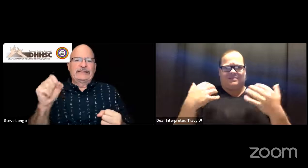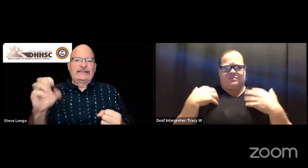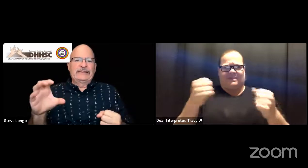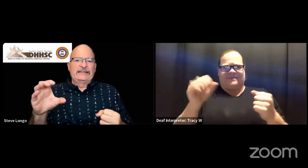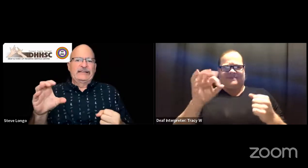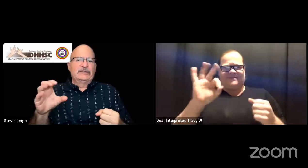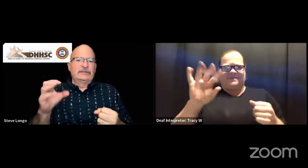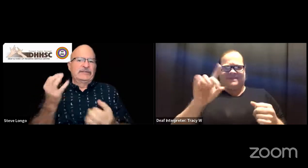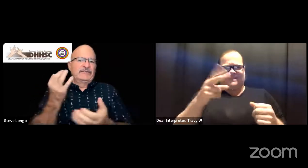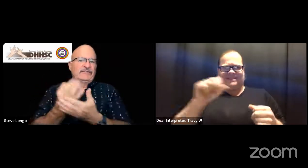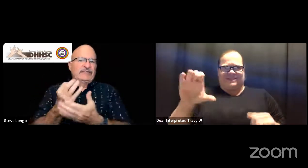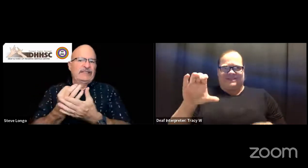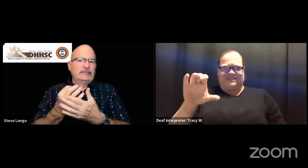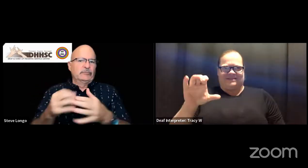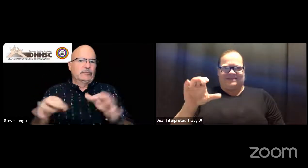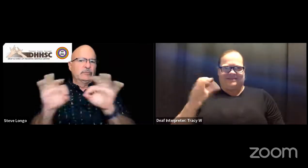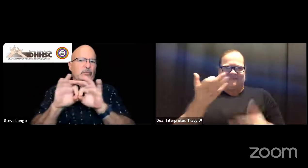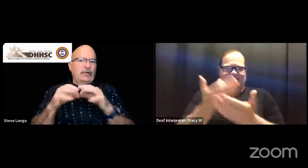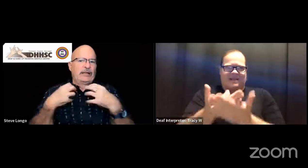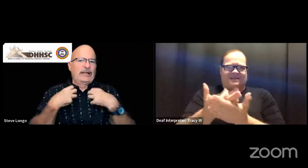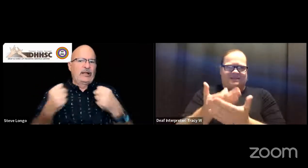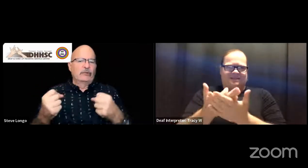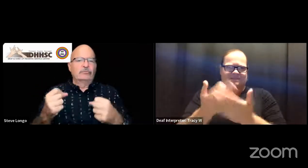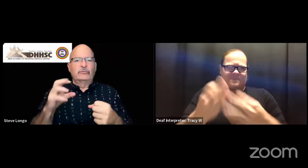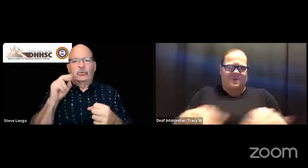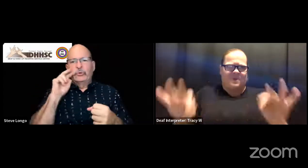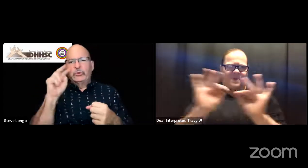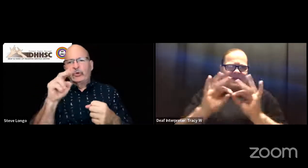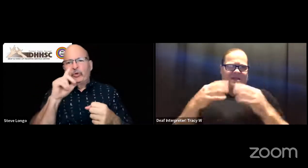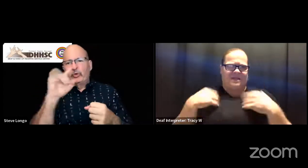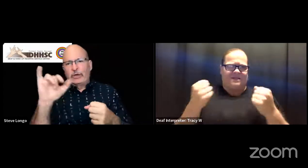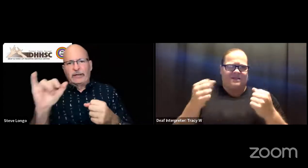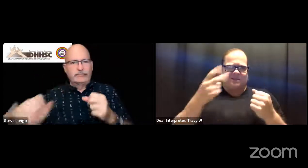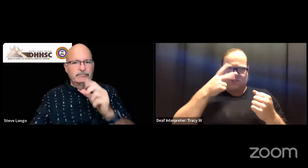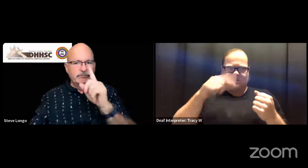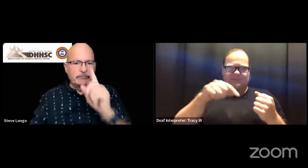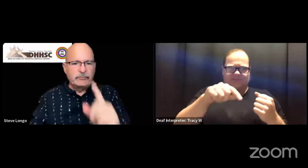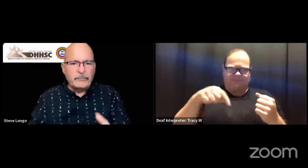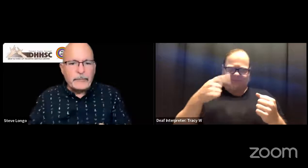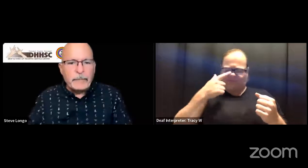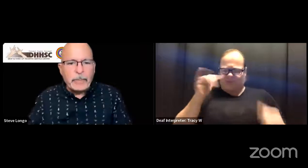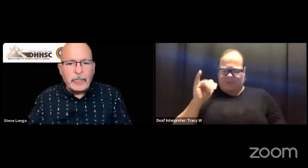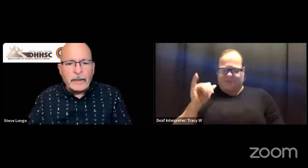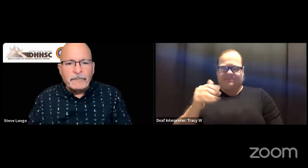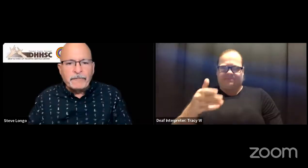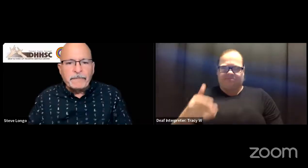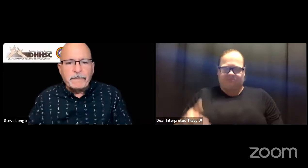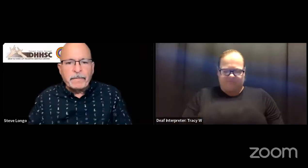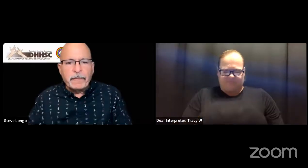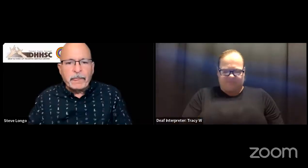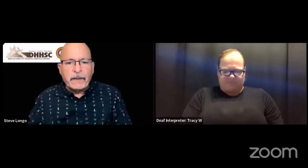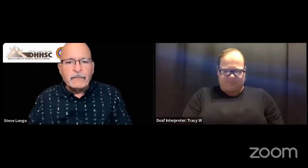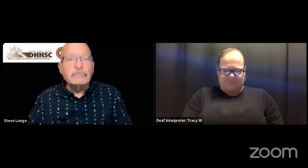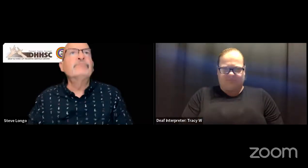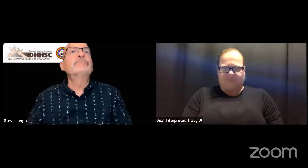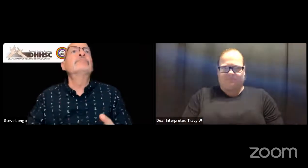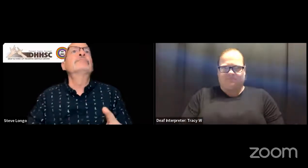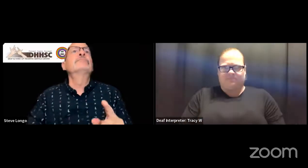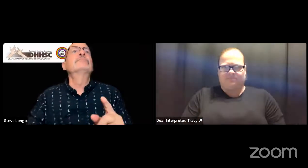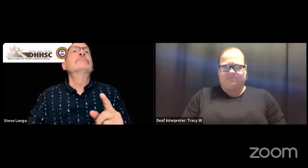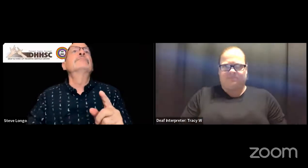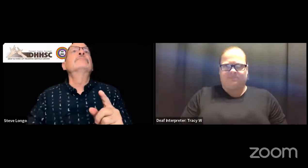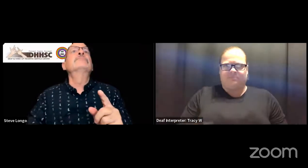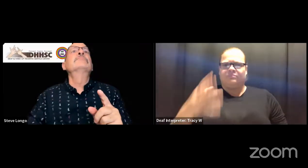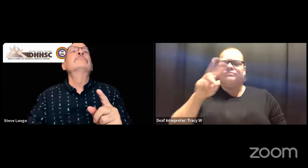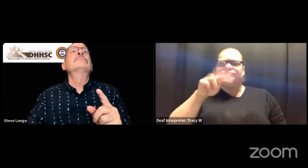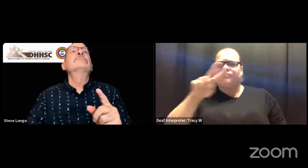That individual has shared with me the information about the financial health of DHHSC, so I will share that on the screen